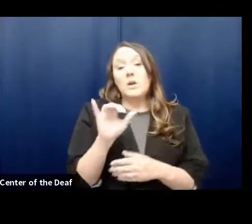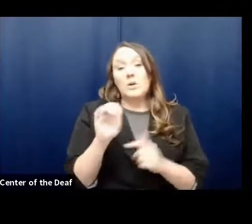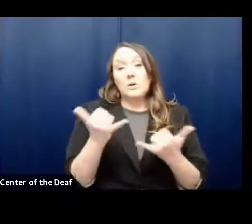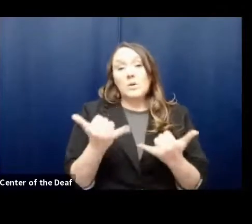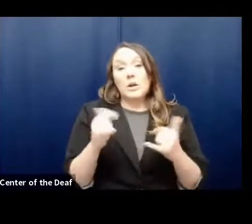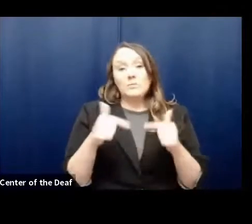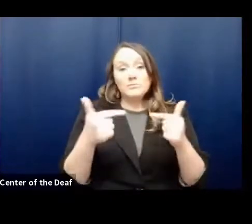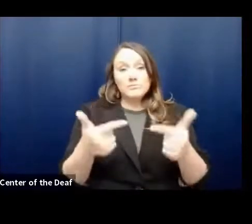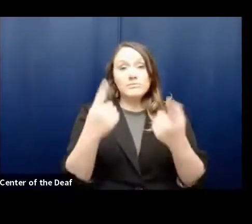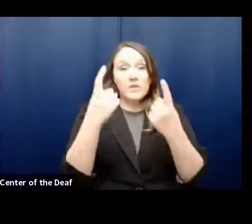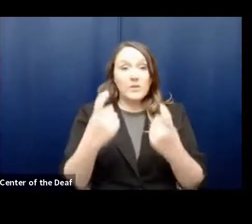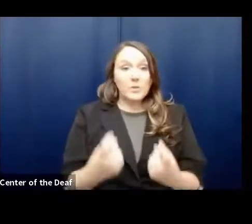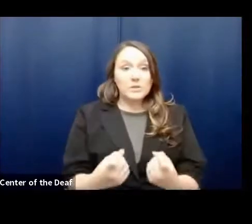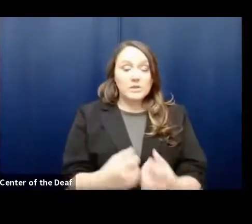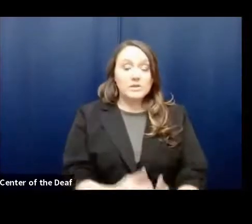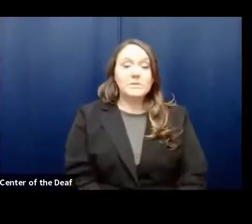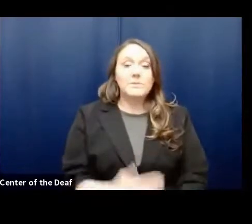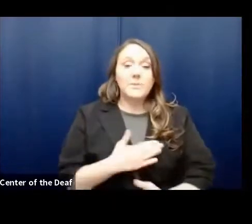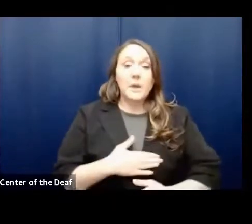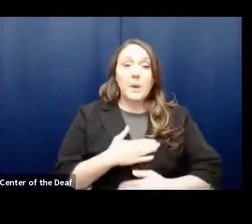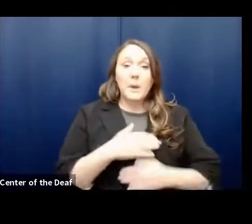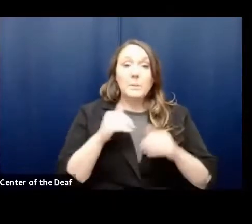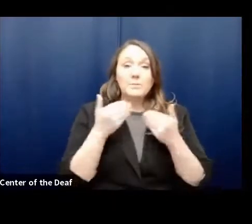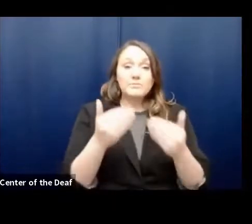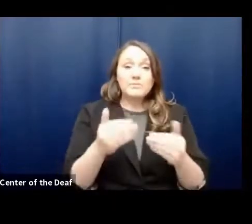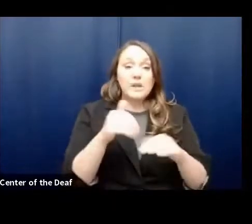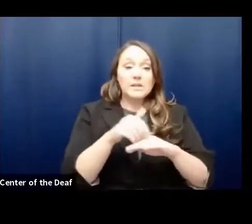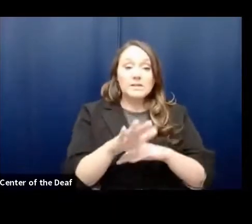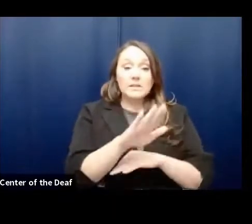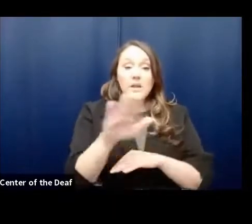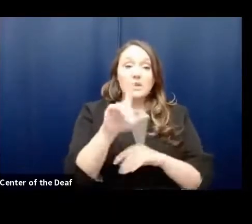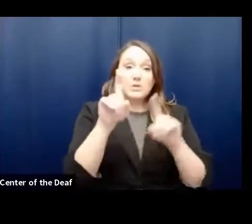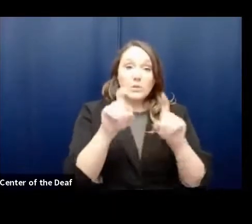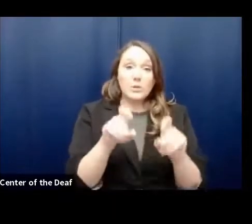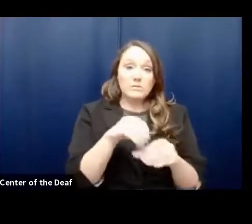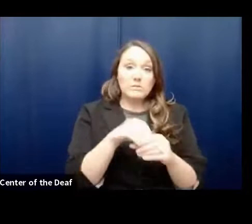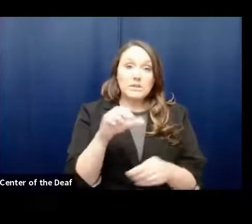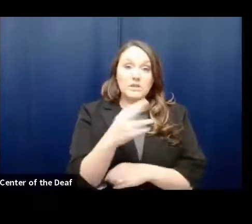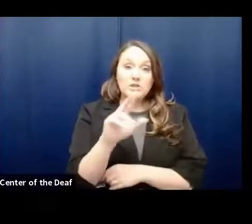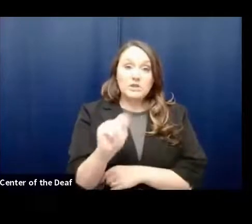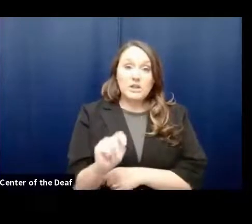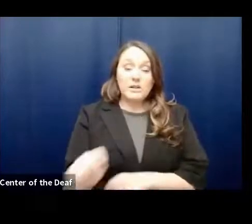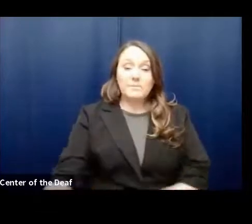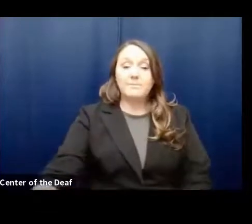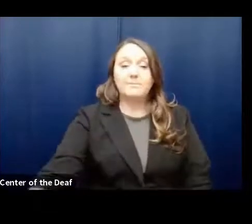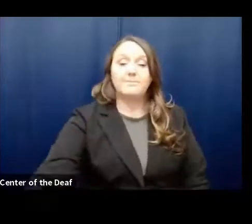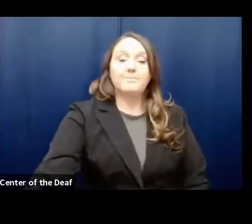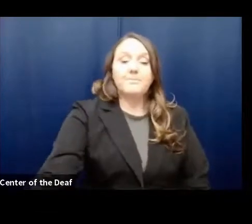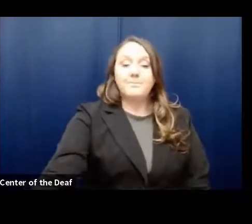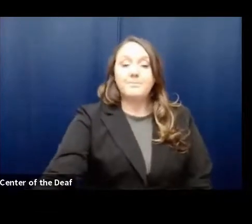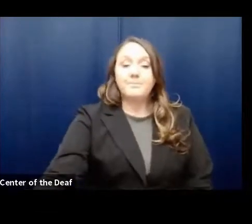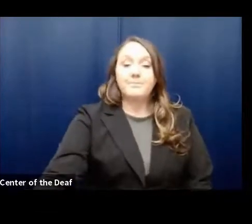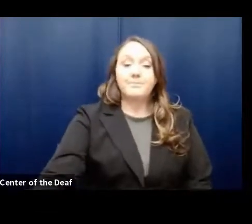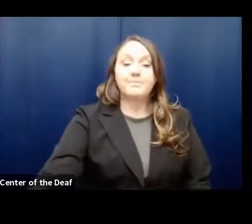for questions. All right, please go ahead and submit your questions into the chat feature.